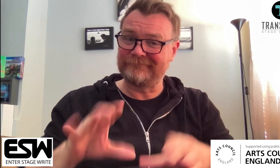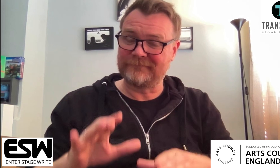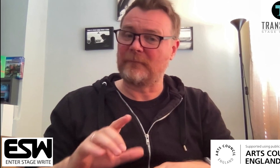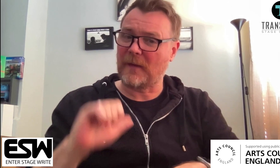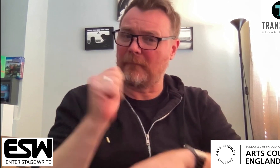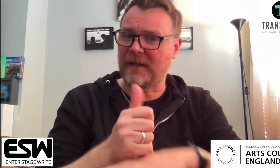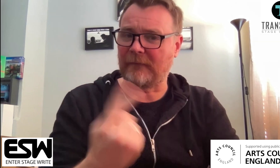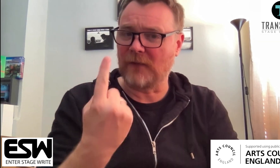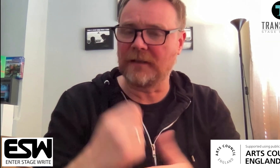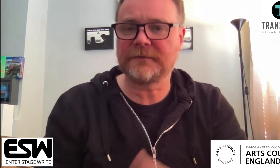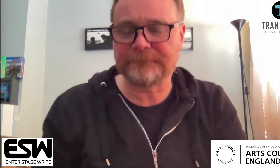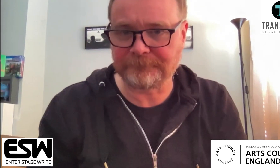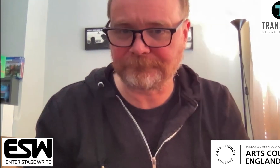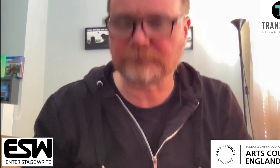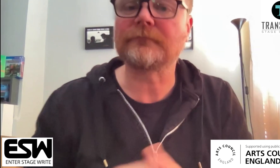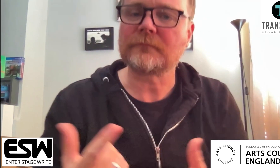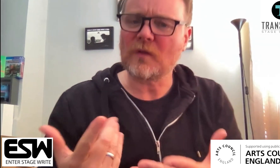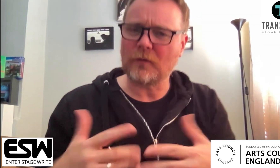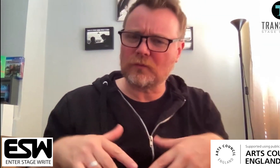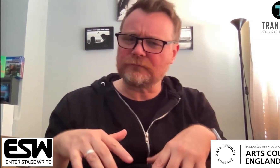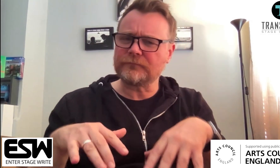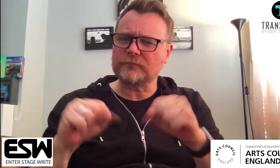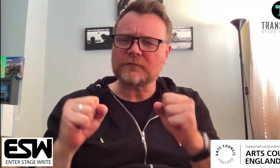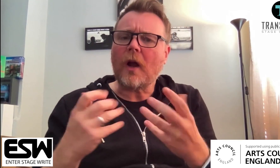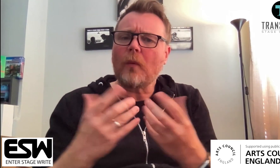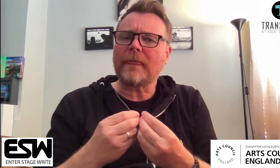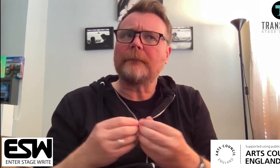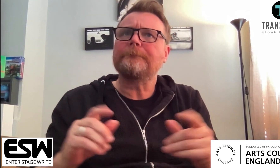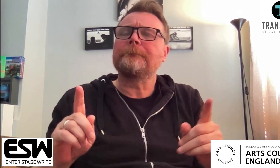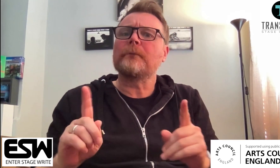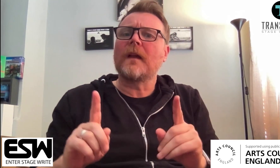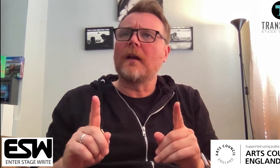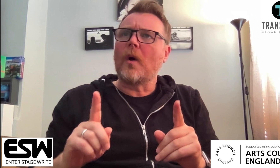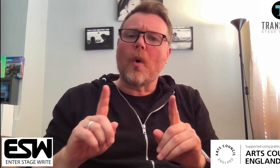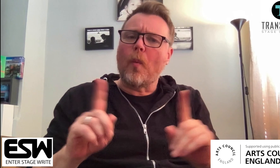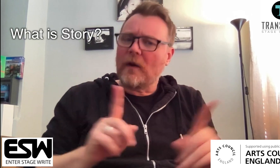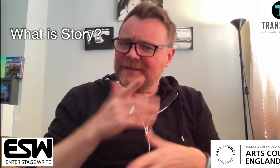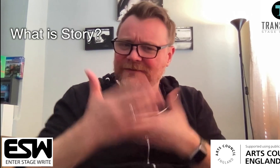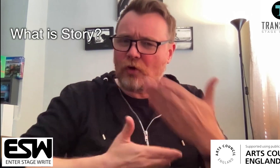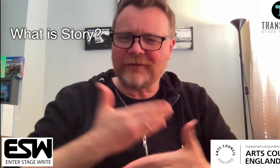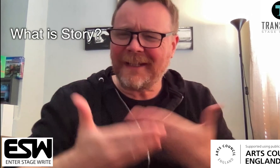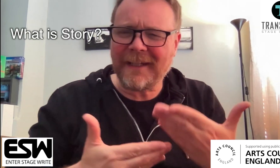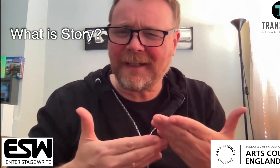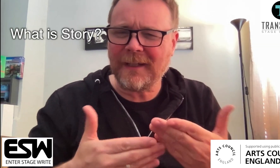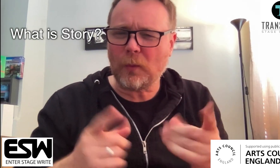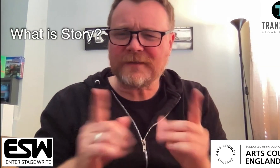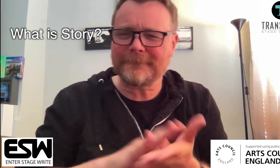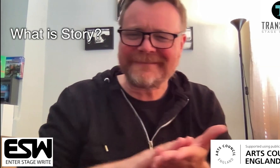this is presented in BSL, British Sign Language. So I'd like to start with what is story? What